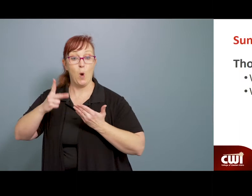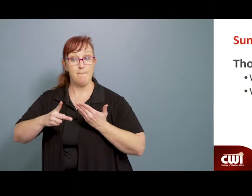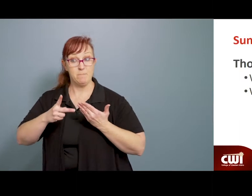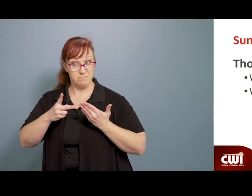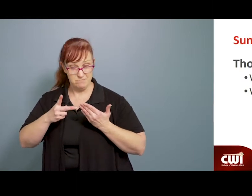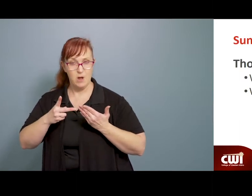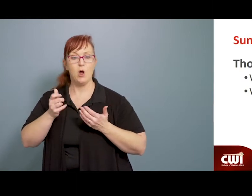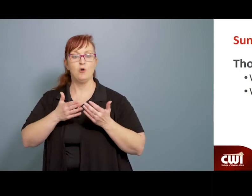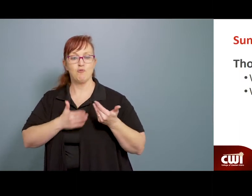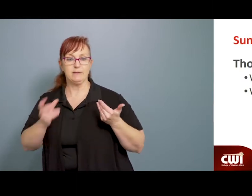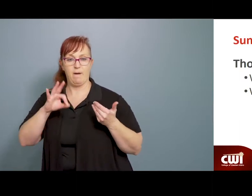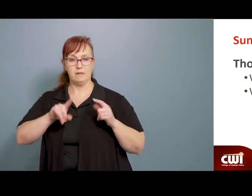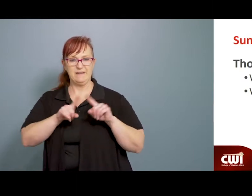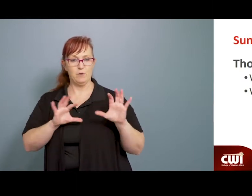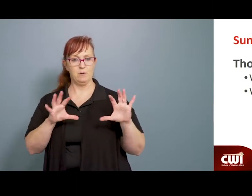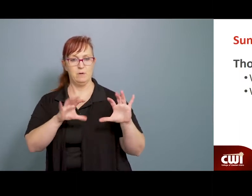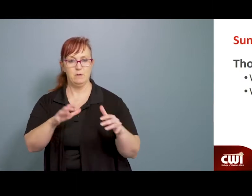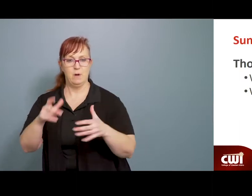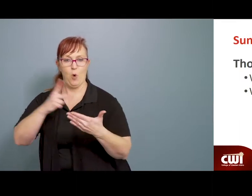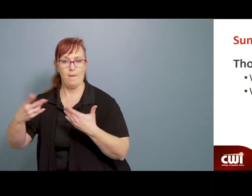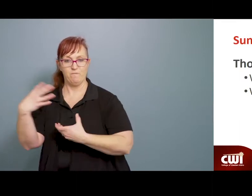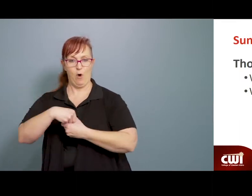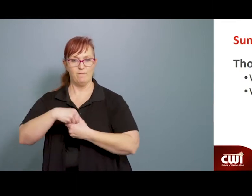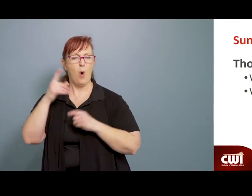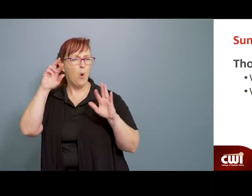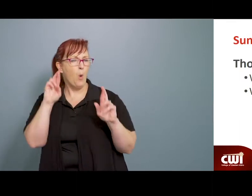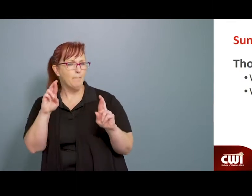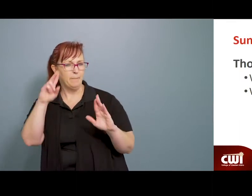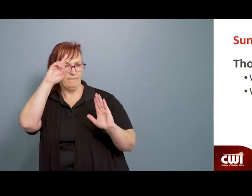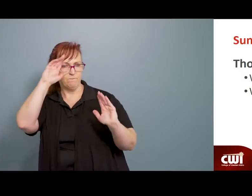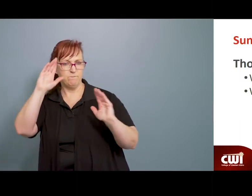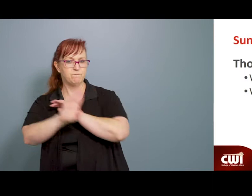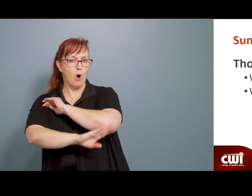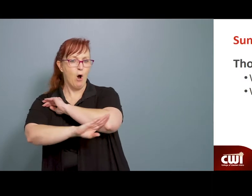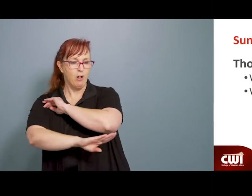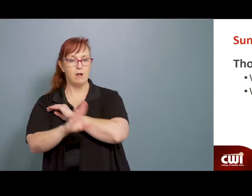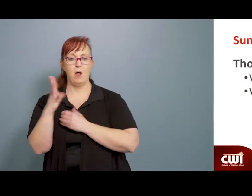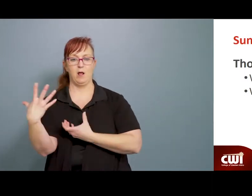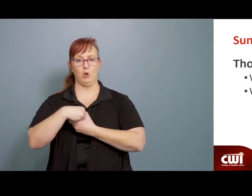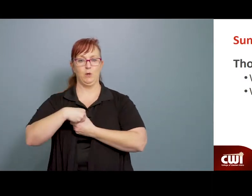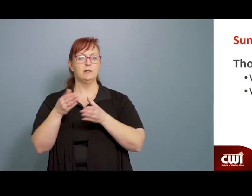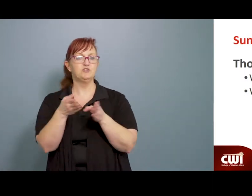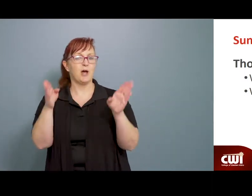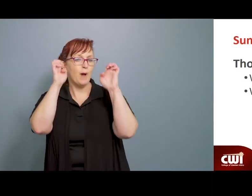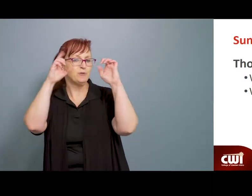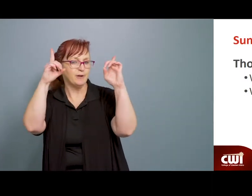of our courses out, hopefully in the fall, which will be general education, we will have worked through